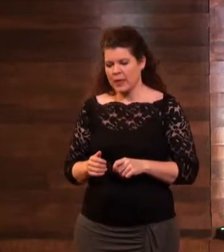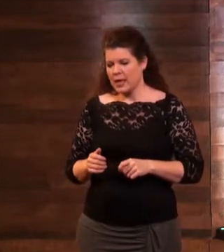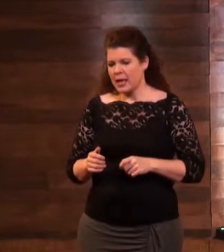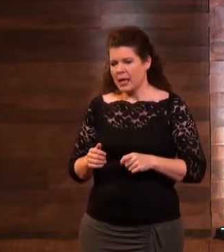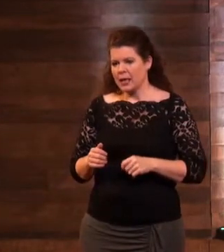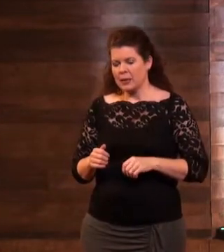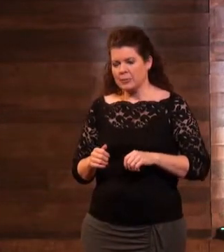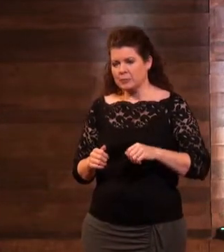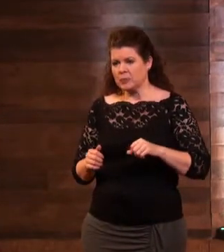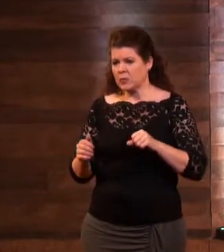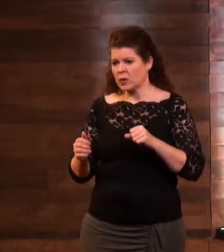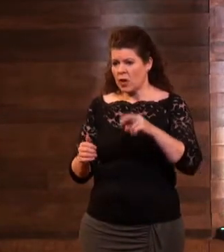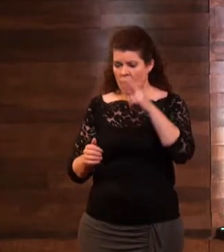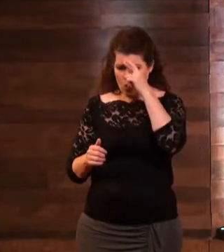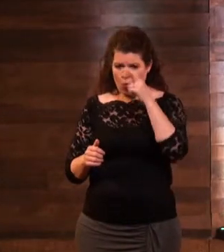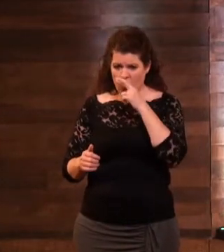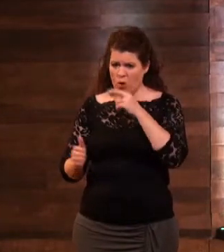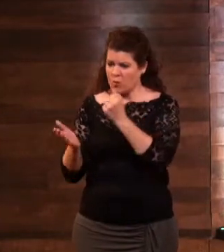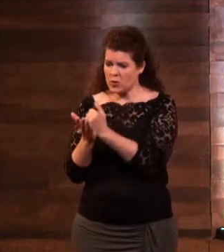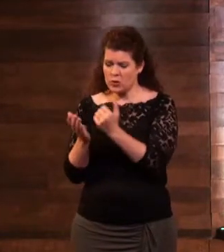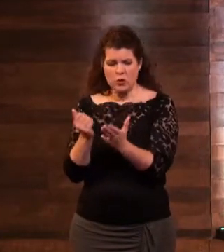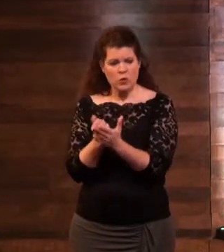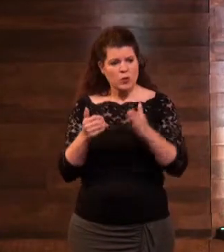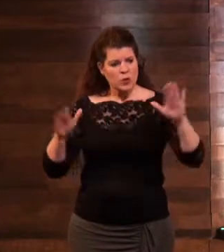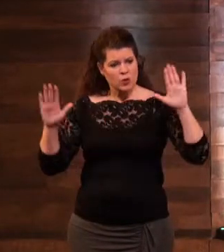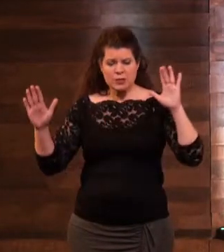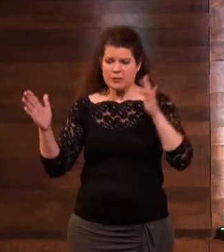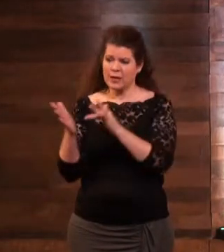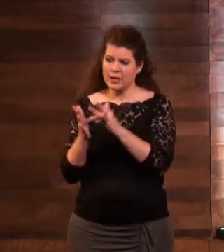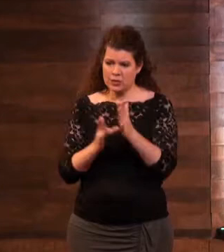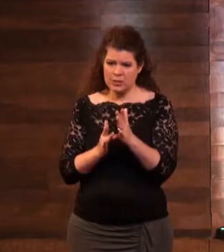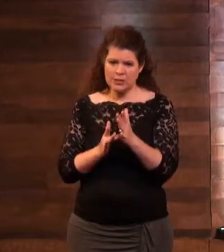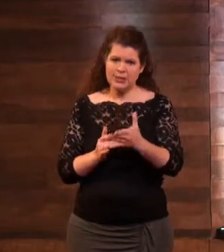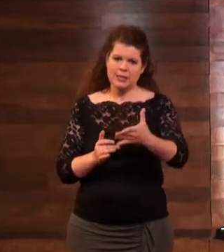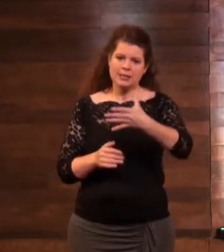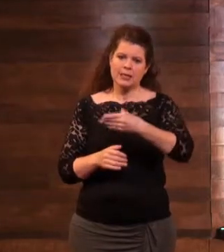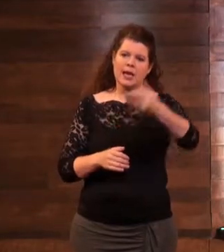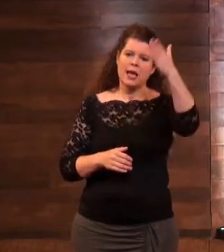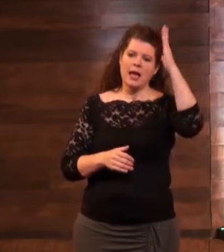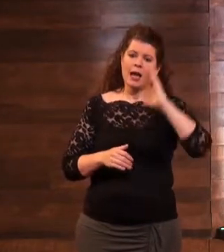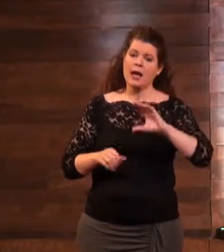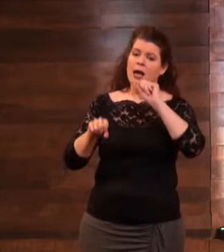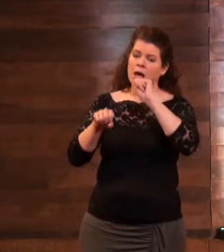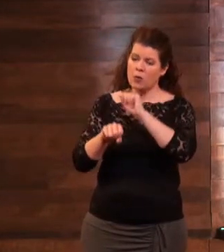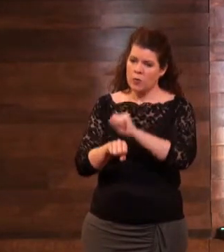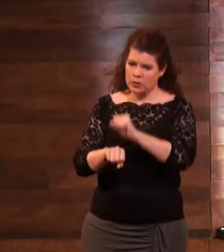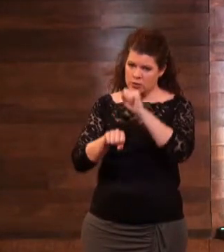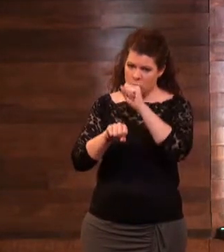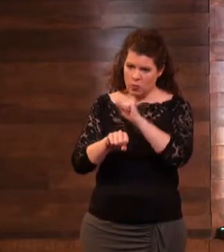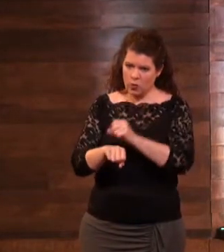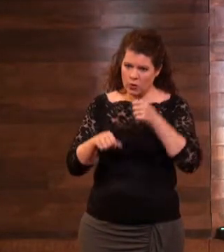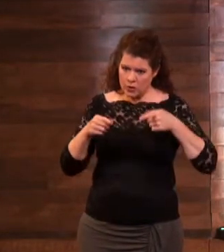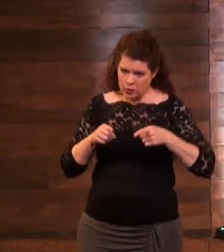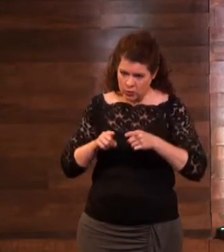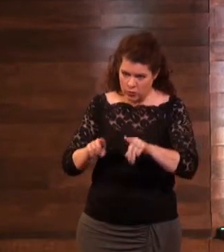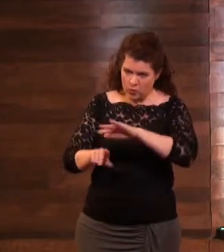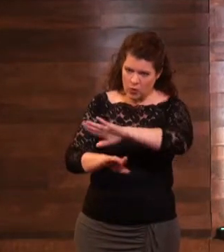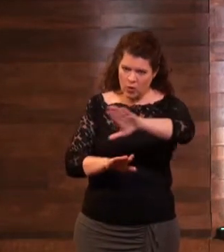Romans crucified Jesus. And God was working through them all. For some reason, it seems easier to